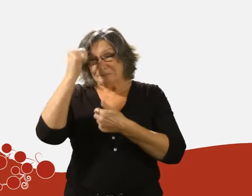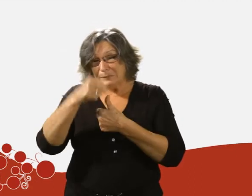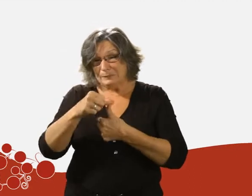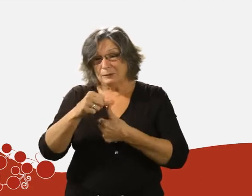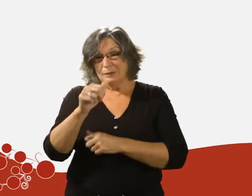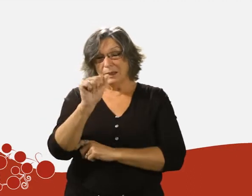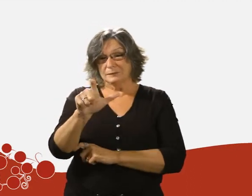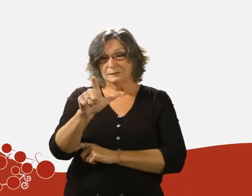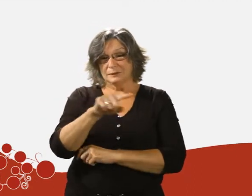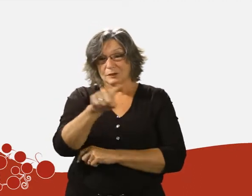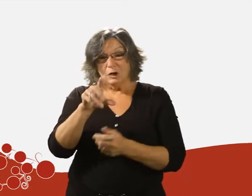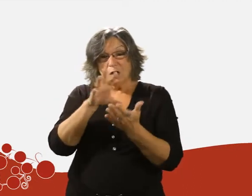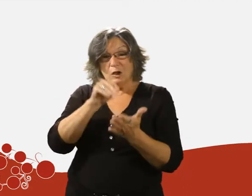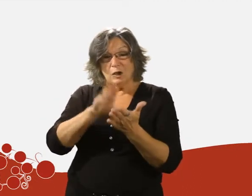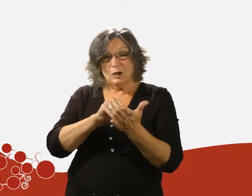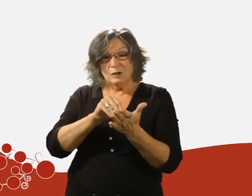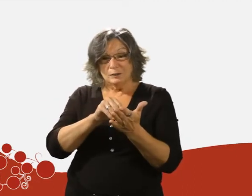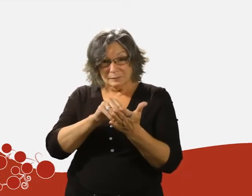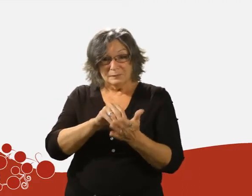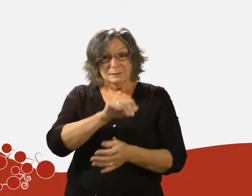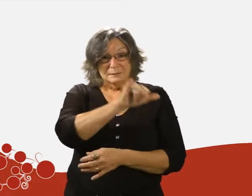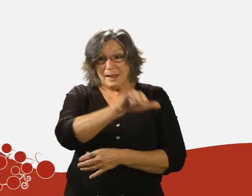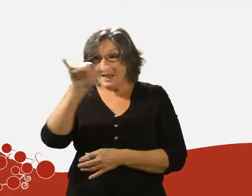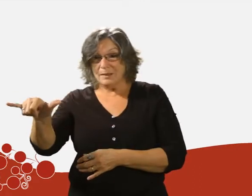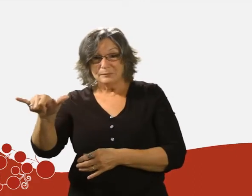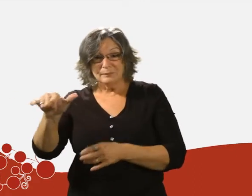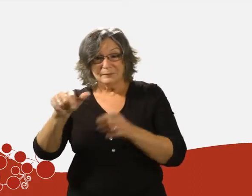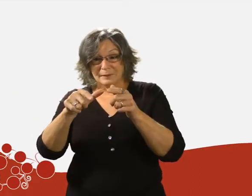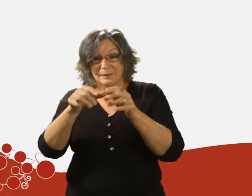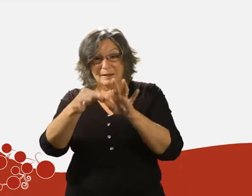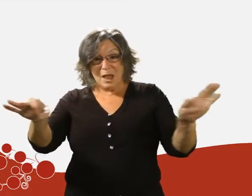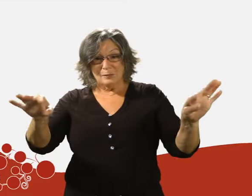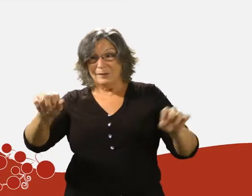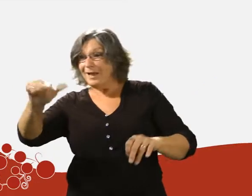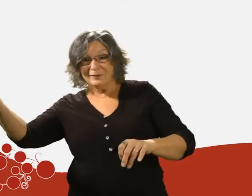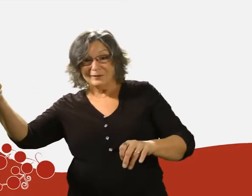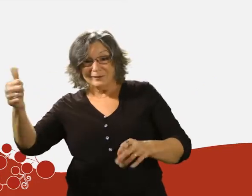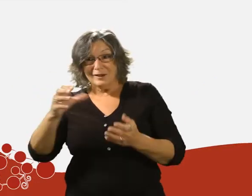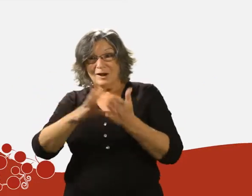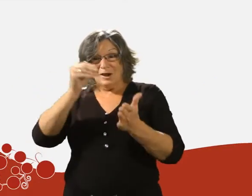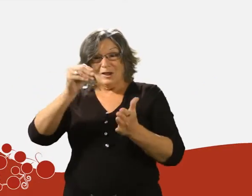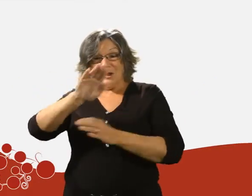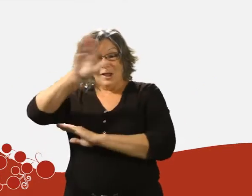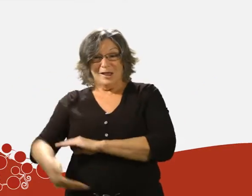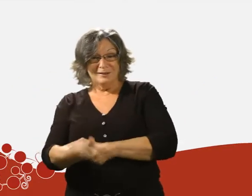While you are learning ASL, remember that, like any language, it is impossible to learn overnight.